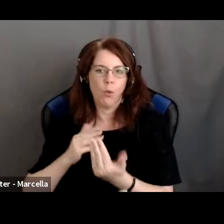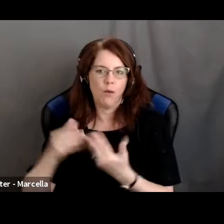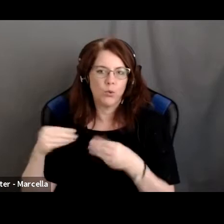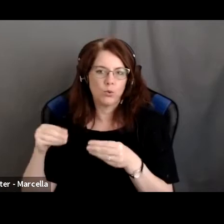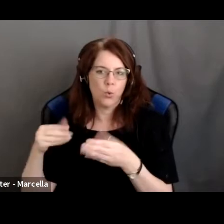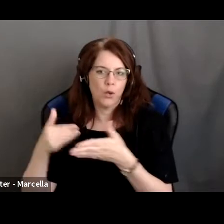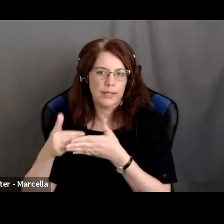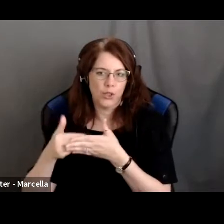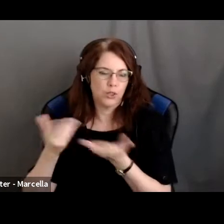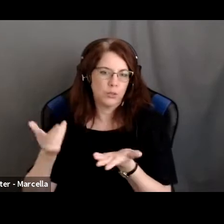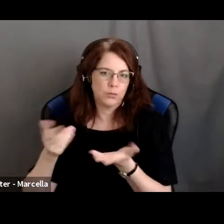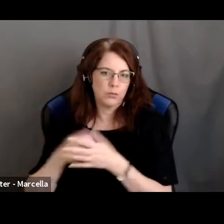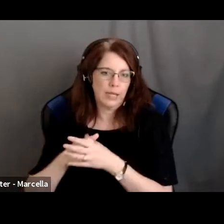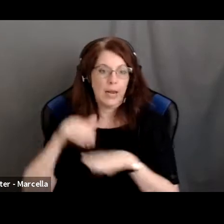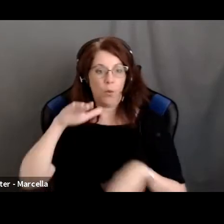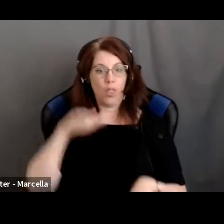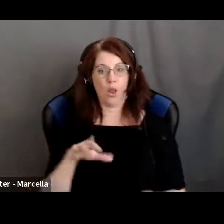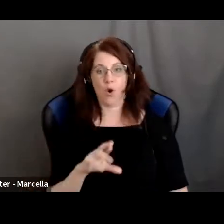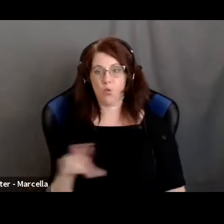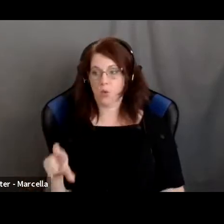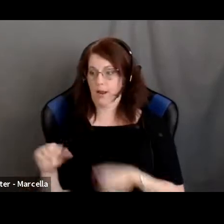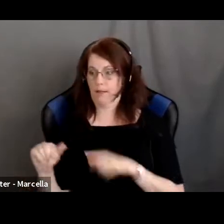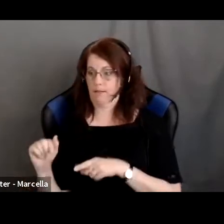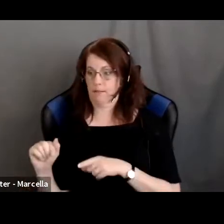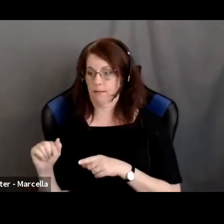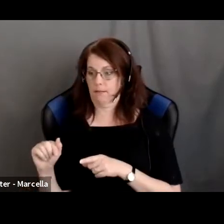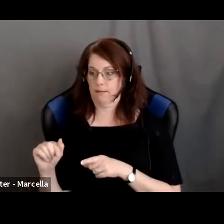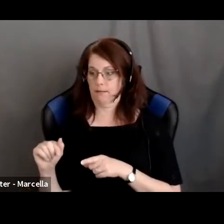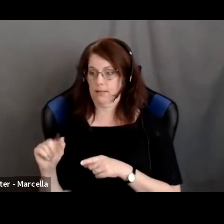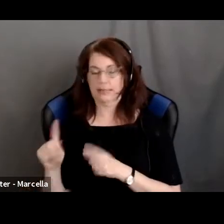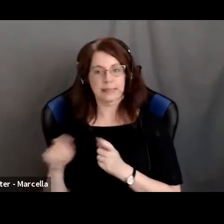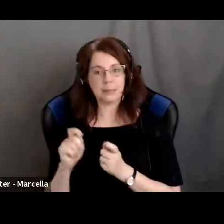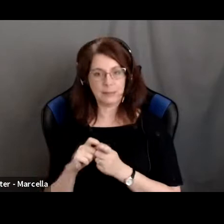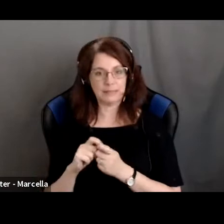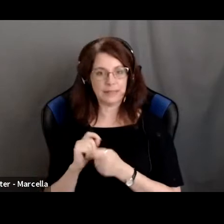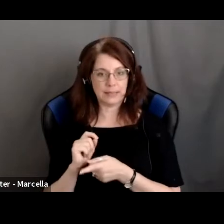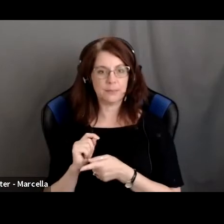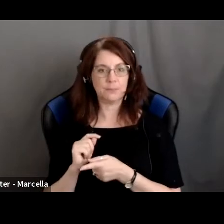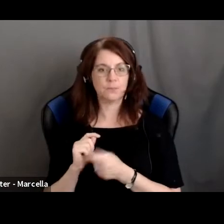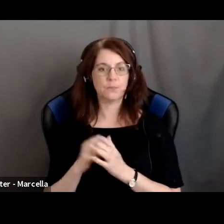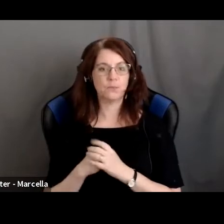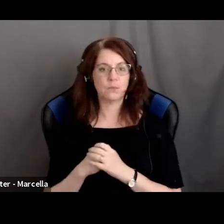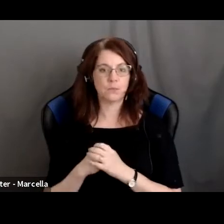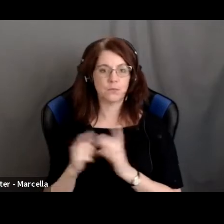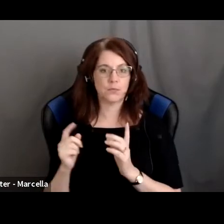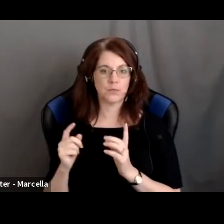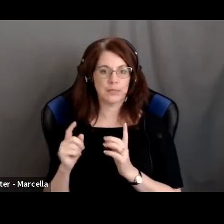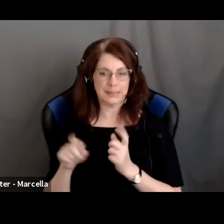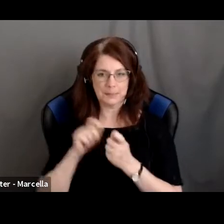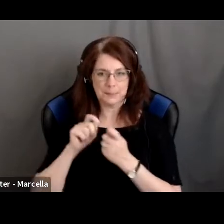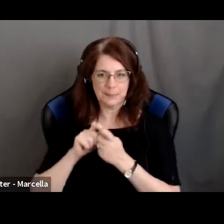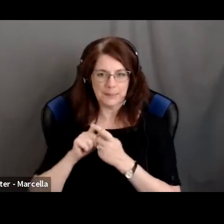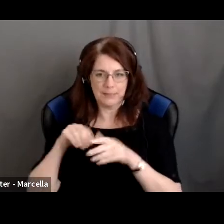near. Now, in the lower right-hand corner, we do have something that is specific to a